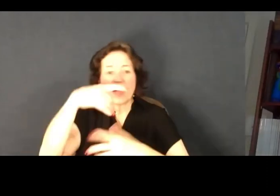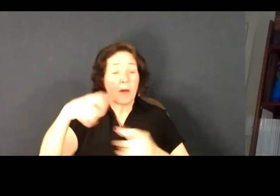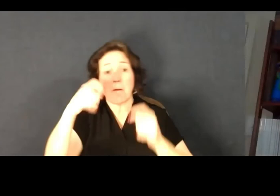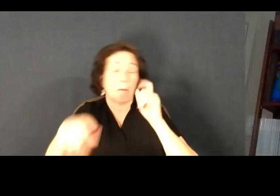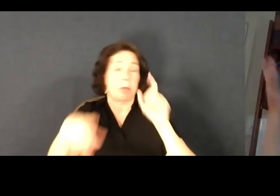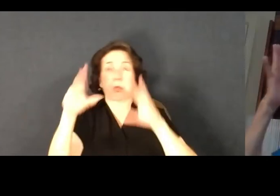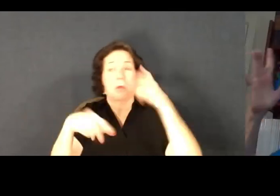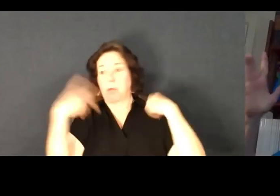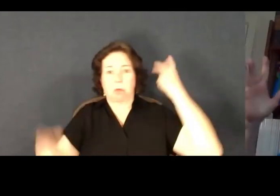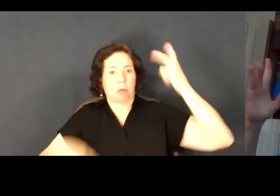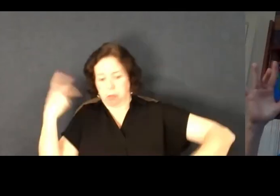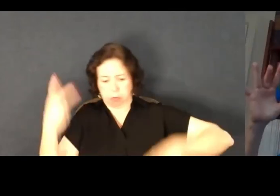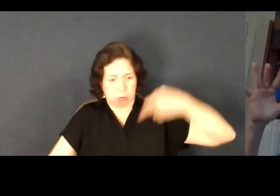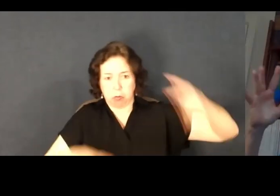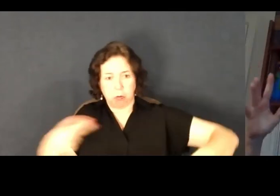pop.